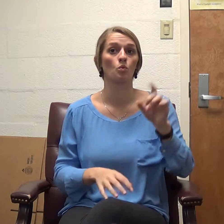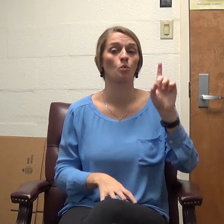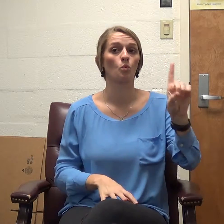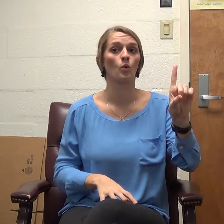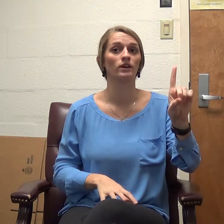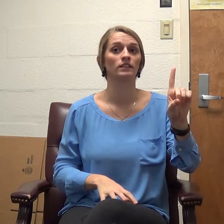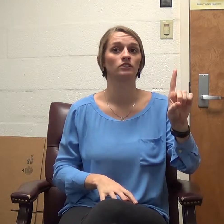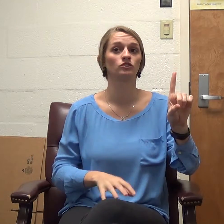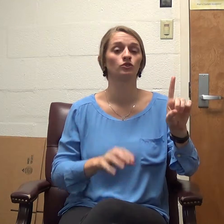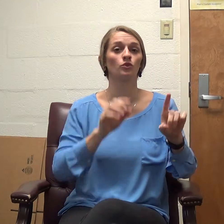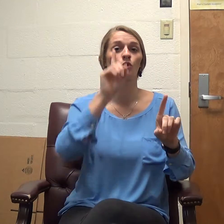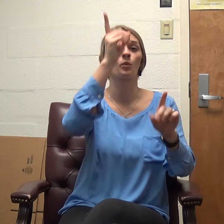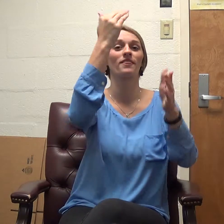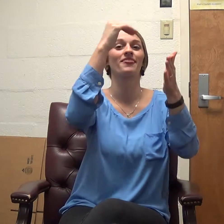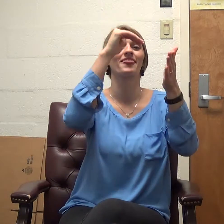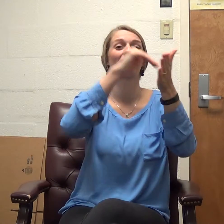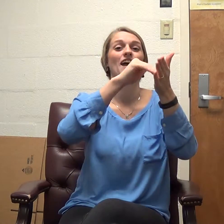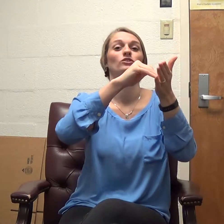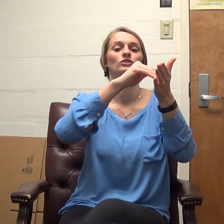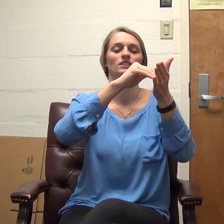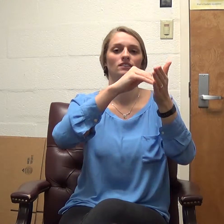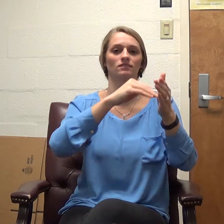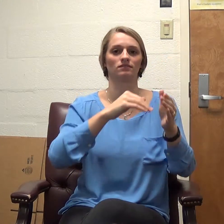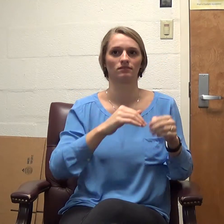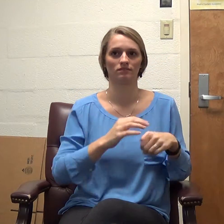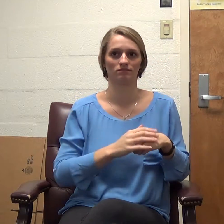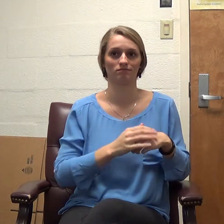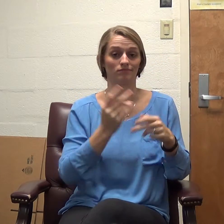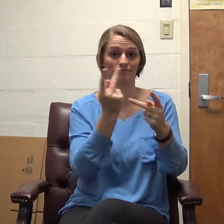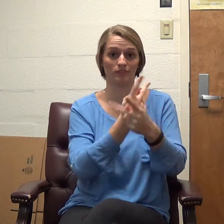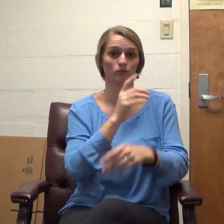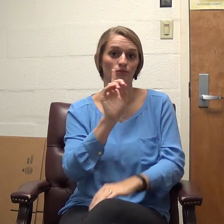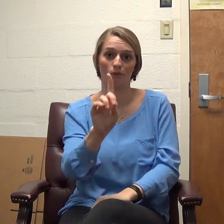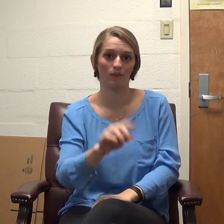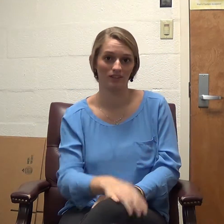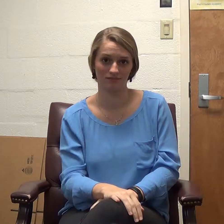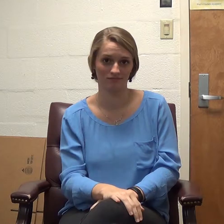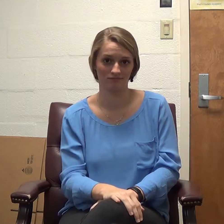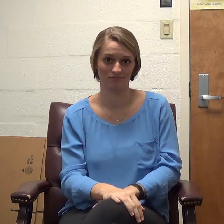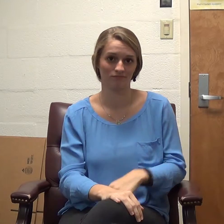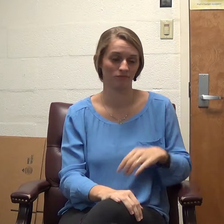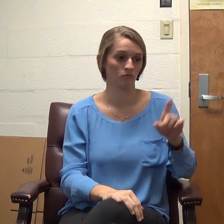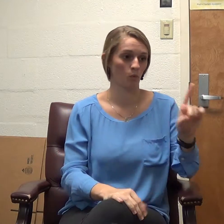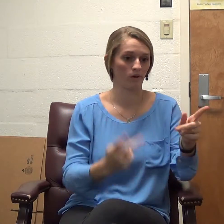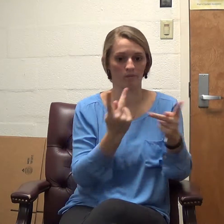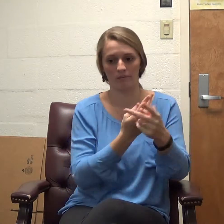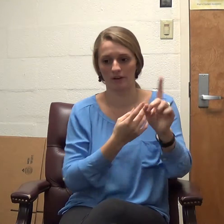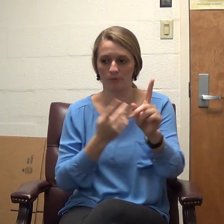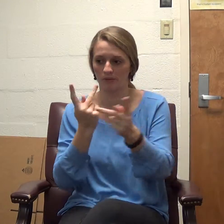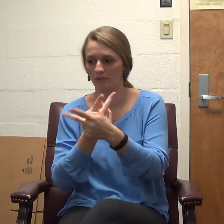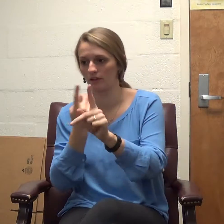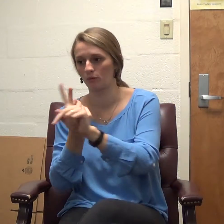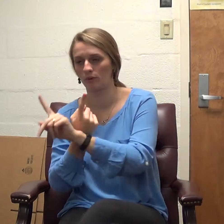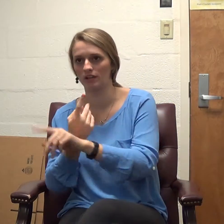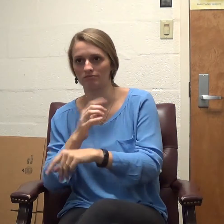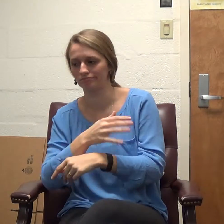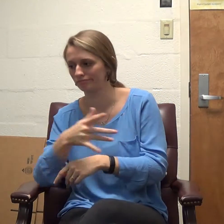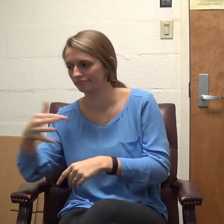1000th power, well, that's just equal to 1, right? You can multiply 1 by itself as many times as you want, you're still going to get 1. And remember, if I had negative